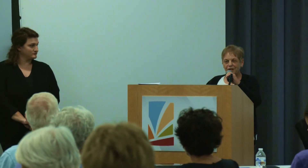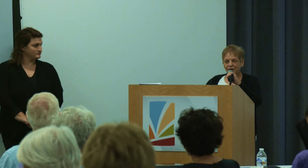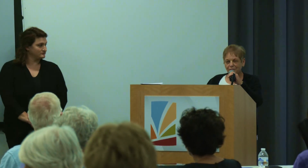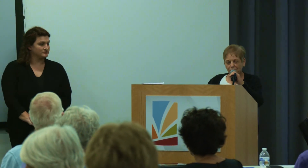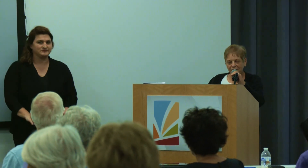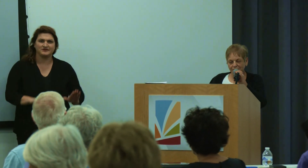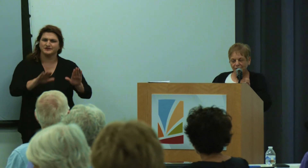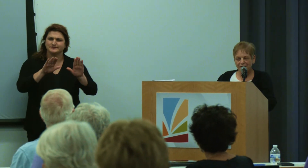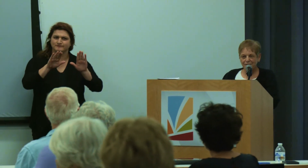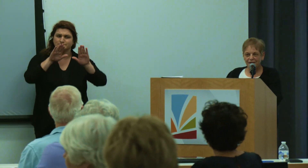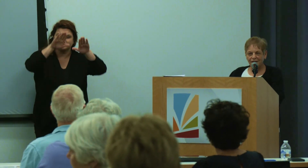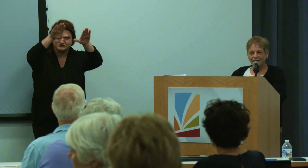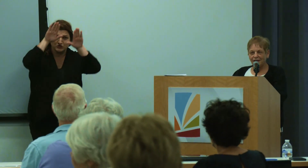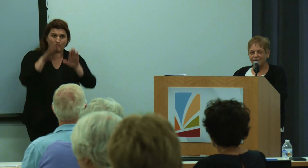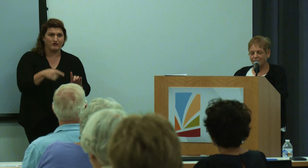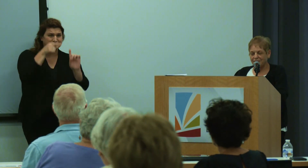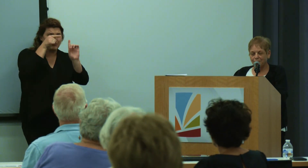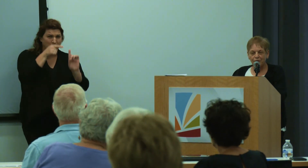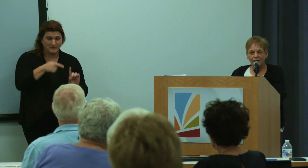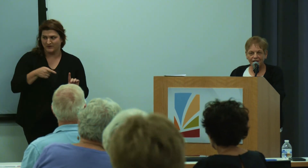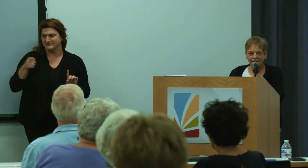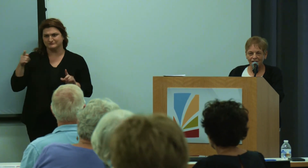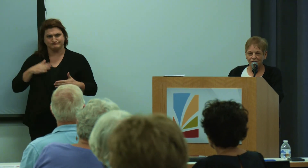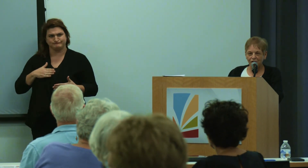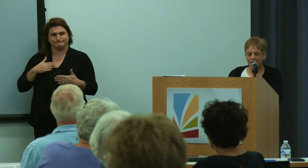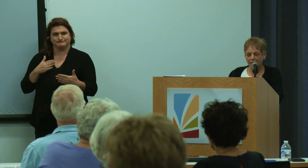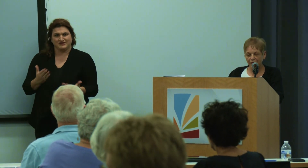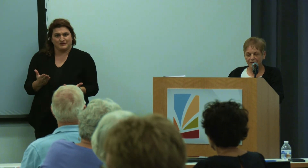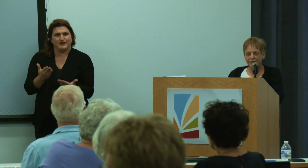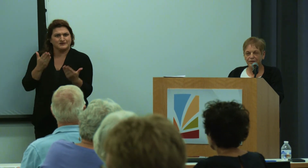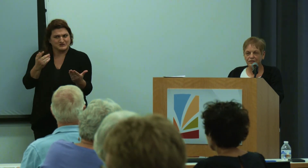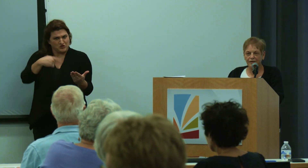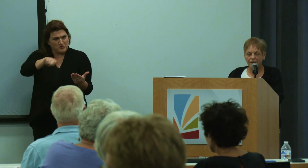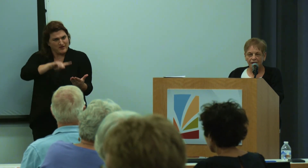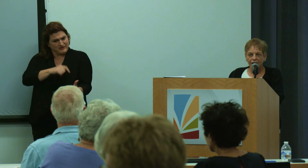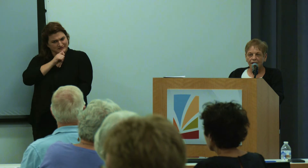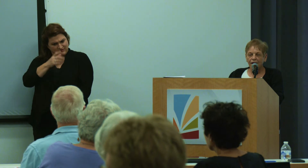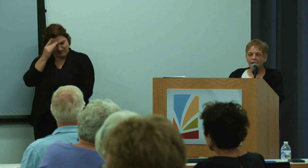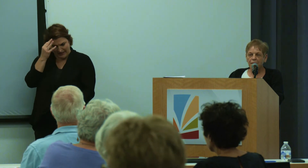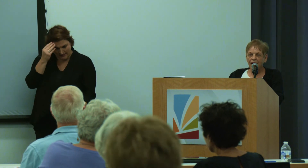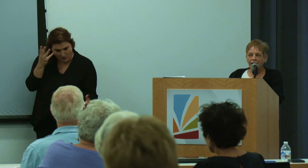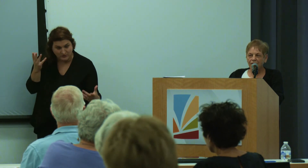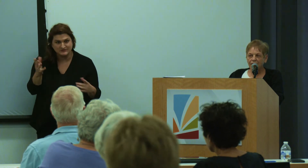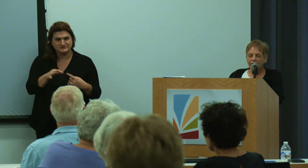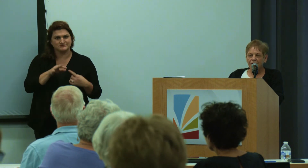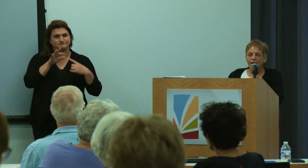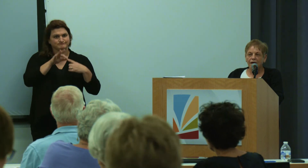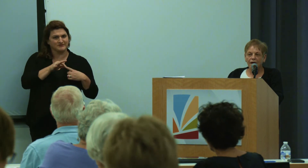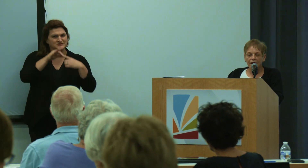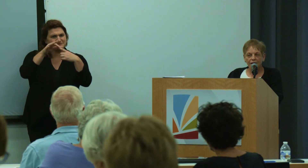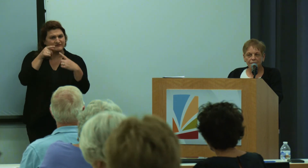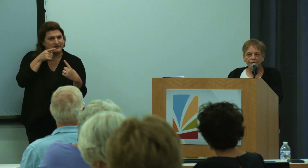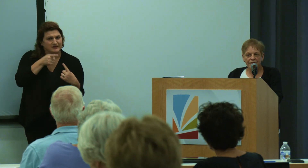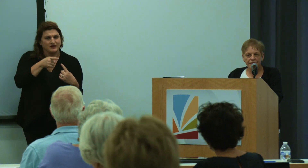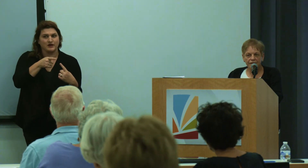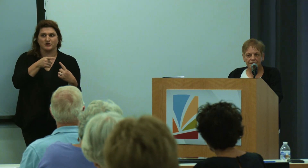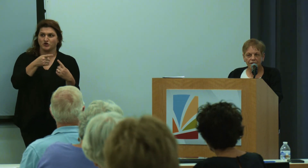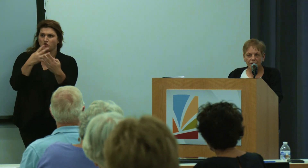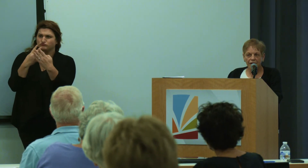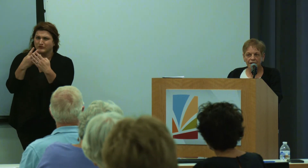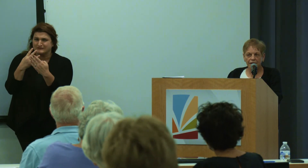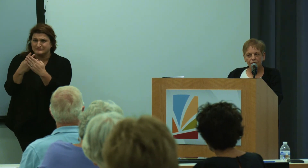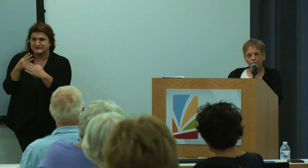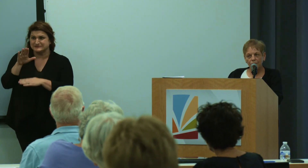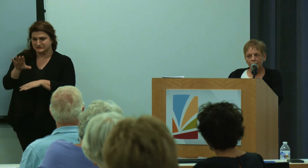Some really great points Martha's making that we may not have thought about, especially having